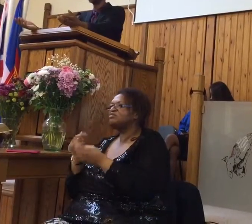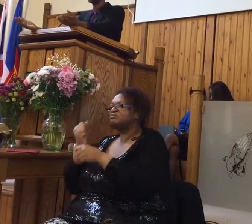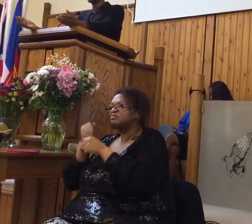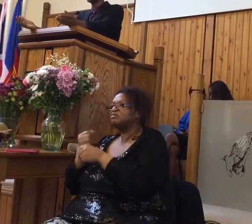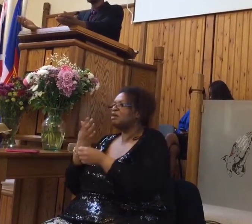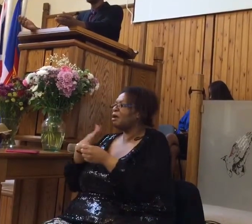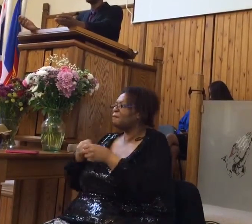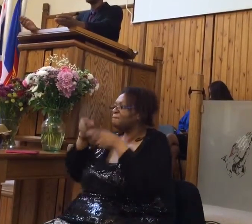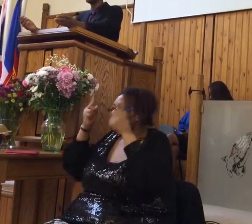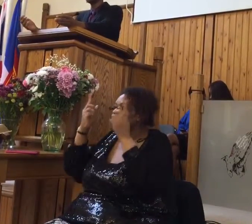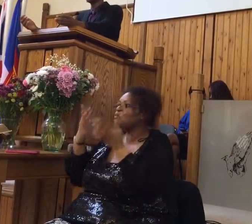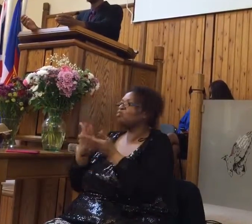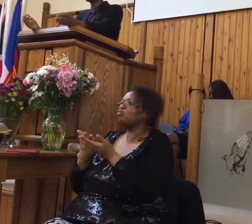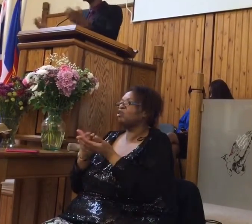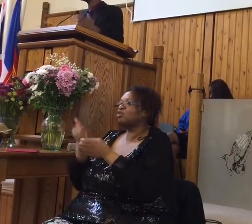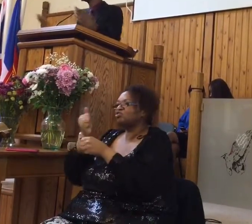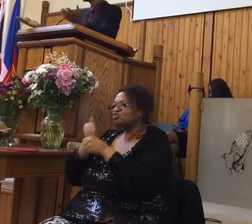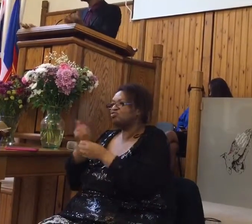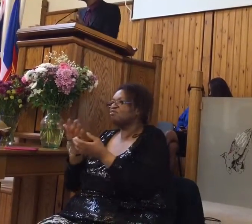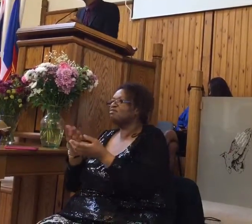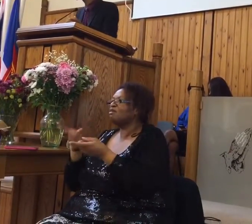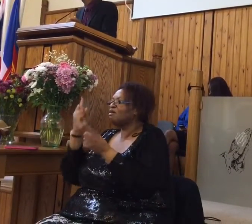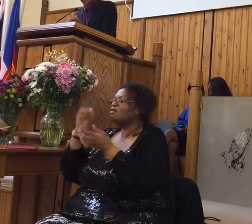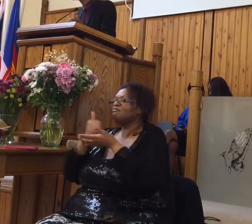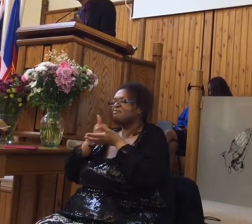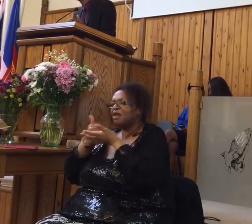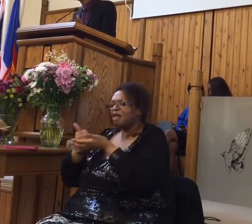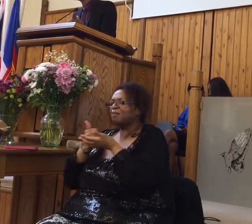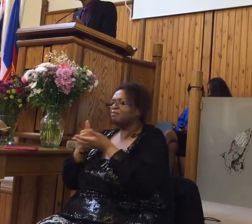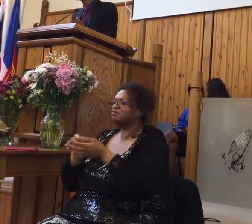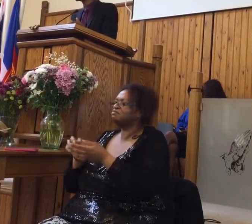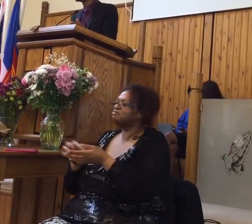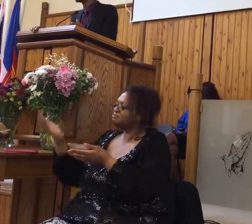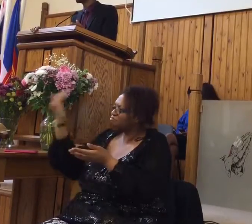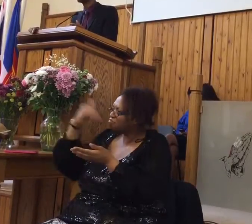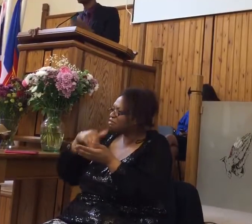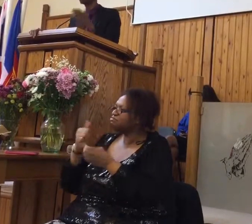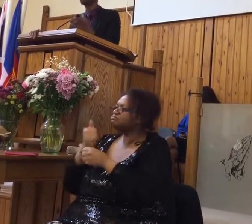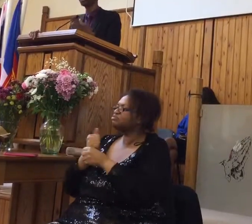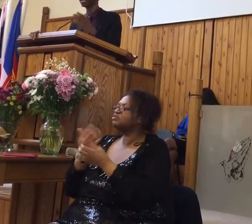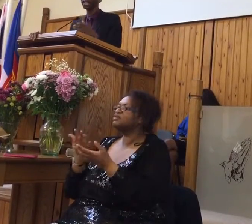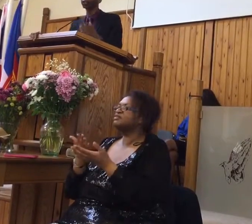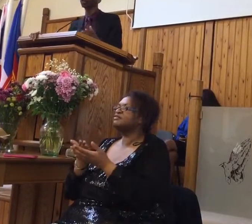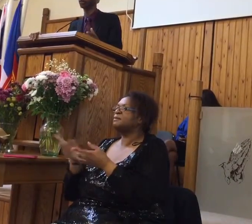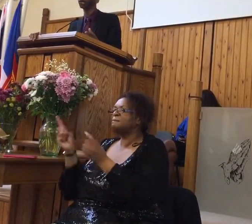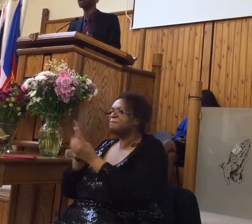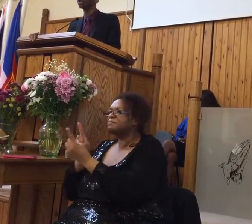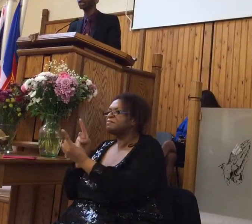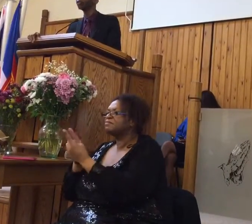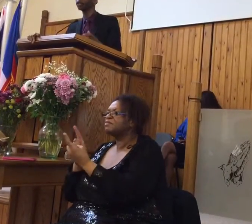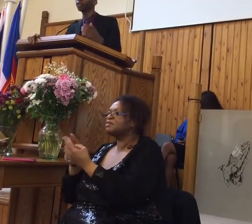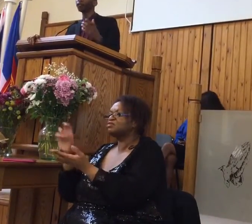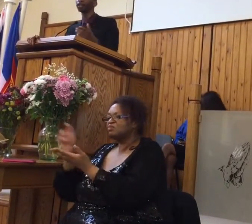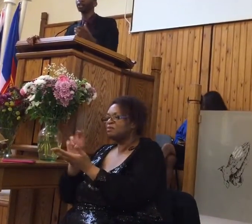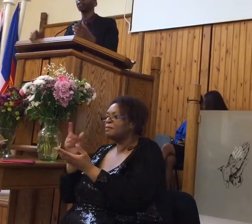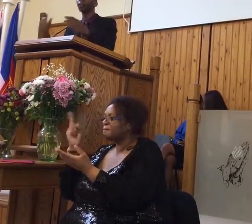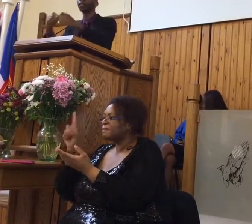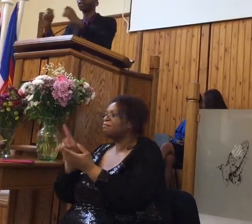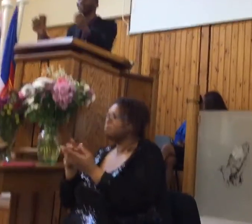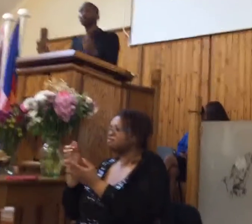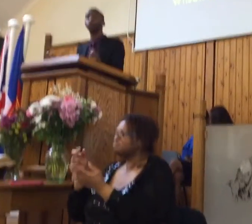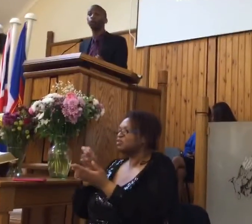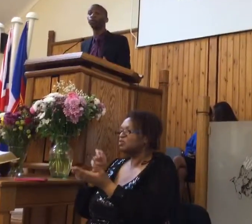shows maybe, you know, that God is a help in time of trouble. And a lot of them, they can actually read. So you can even, you